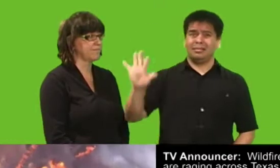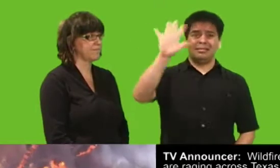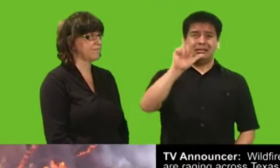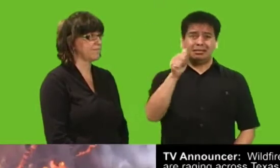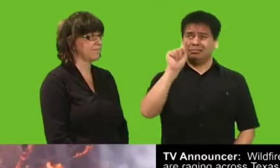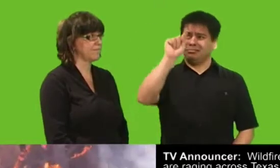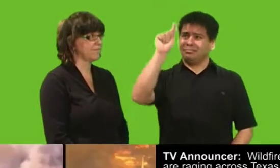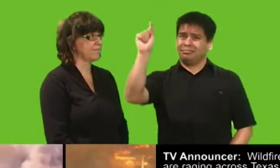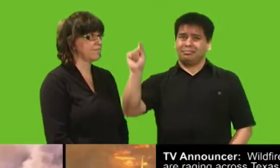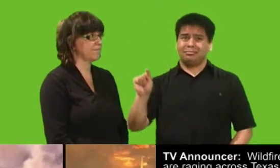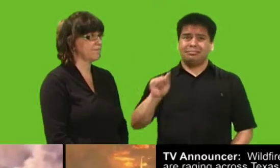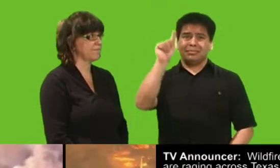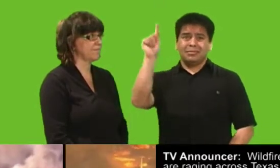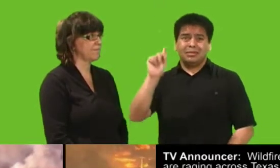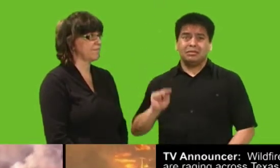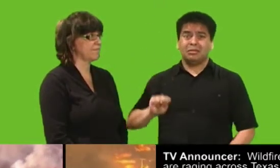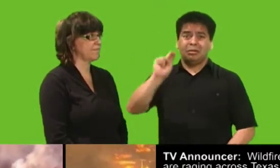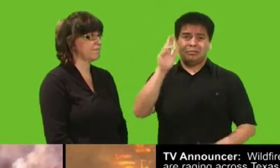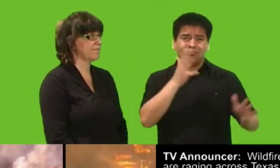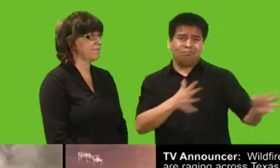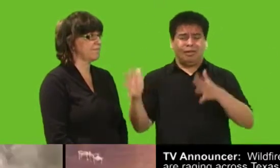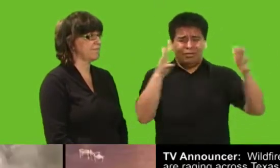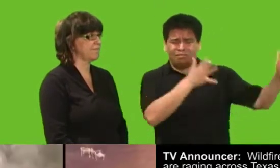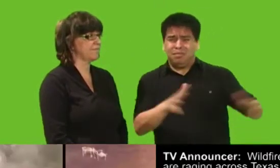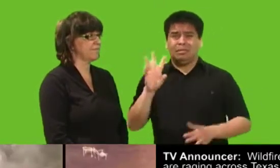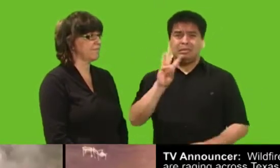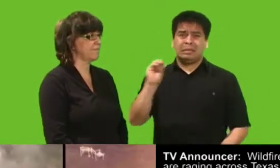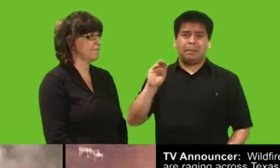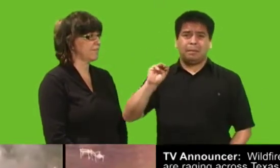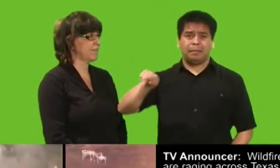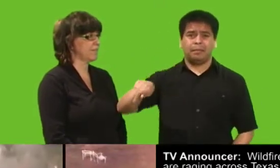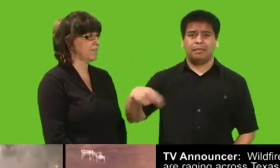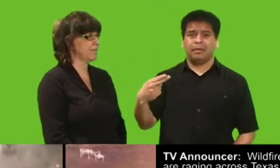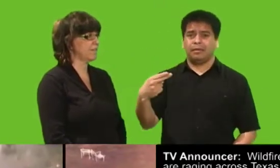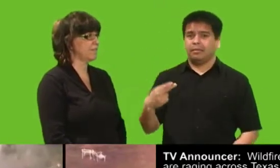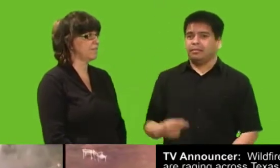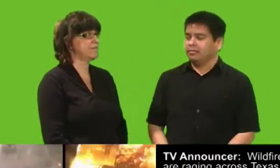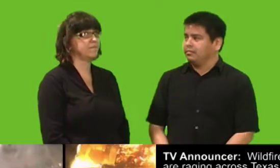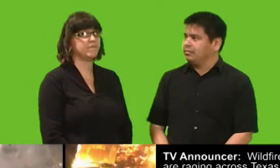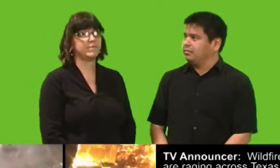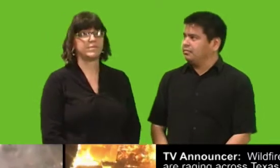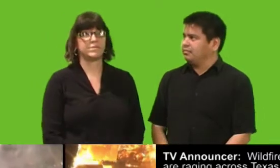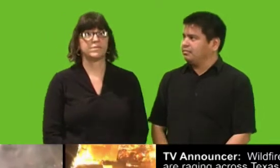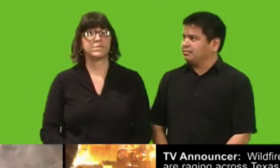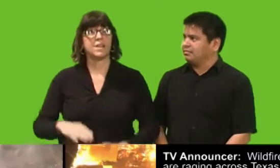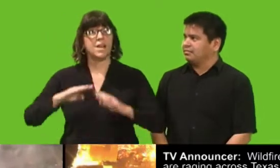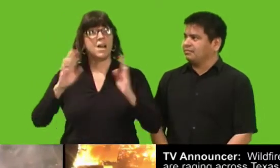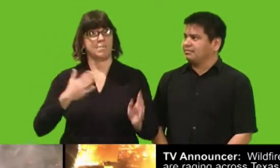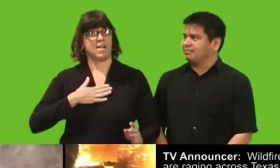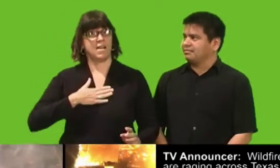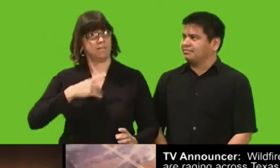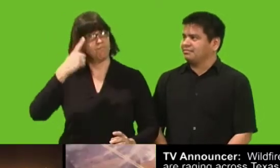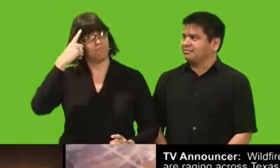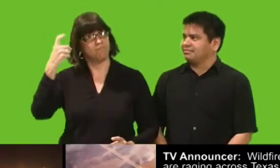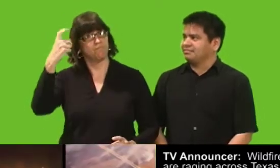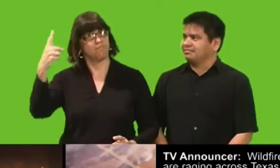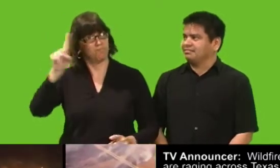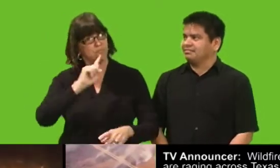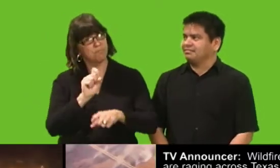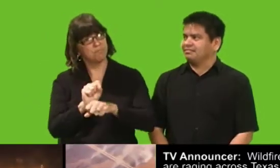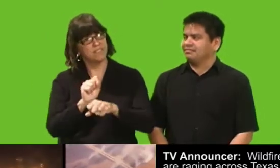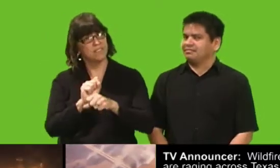Wildfires are raging across Texas and Oklahoma. In Texas, as many as 10 fires are burning in the north, where winds were reported at around